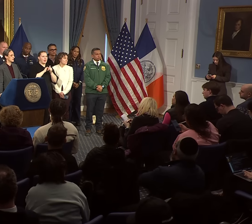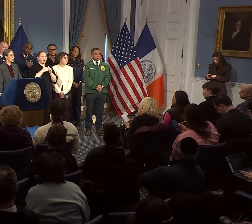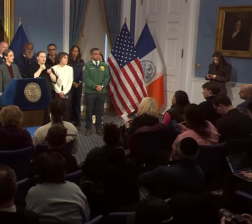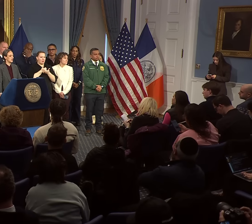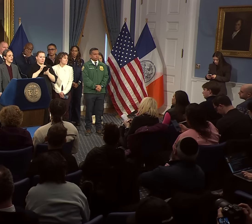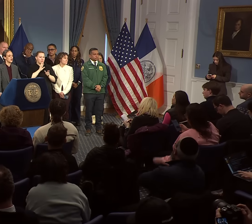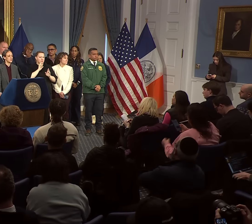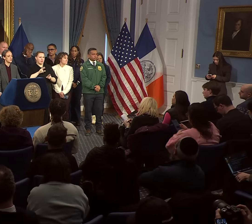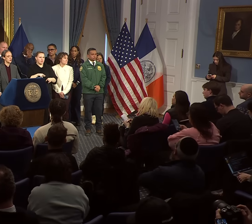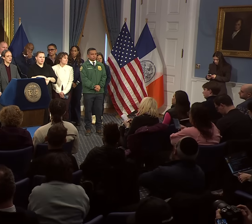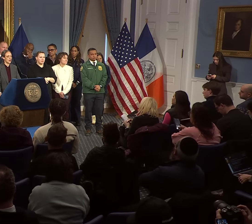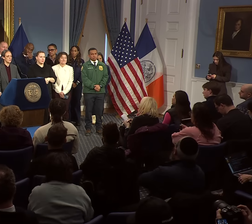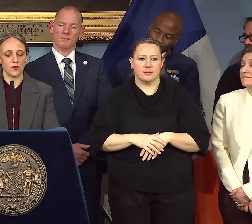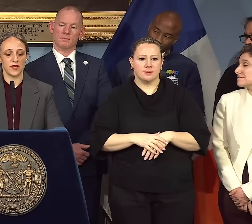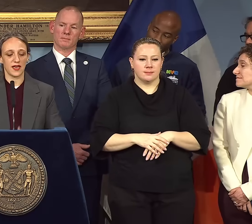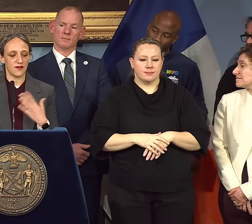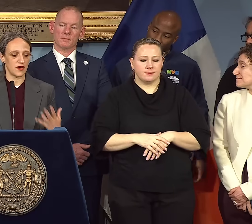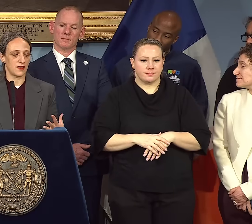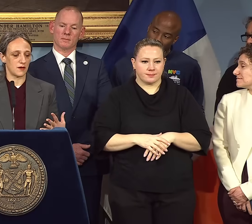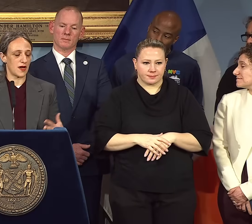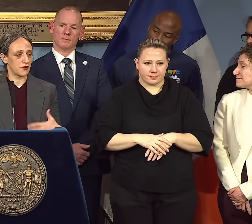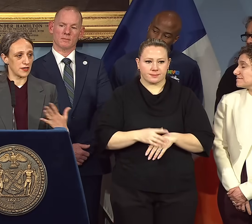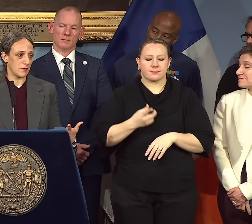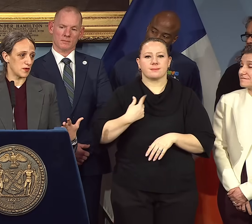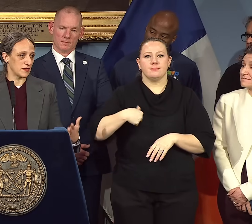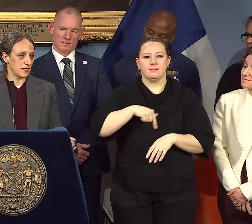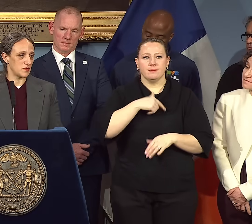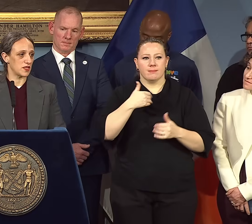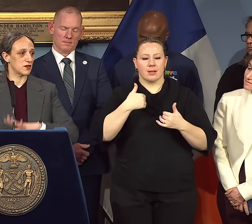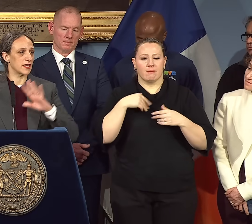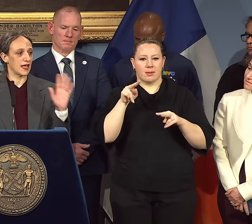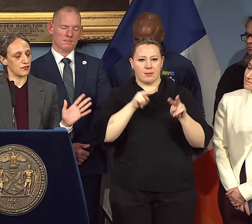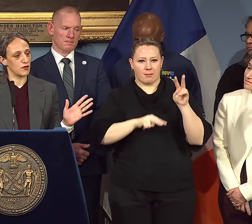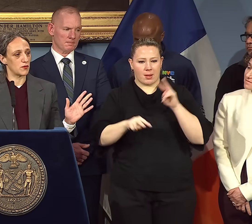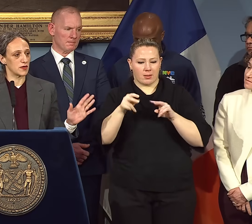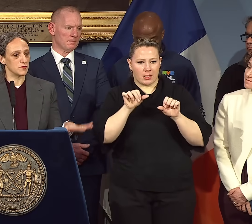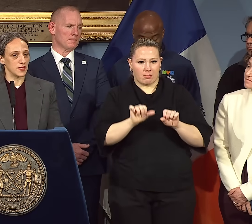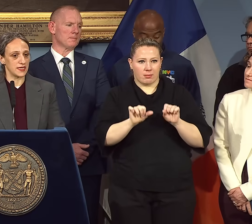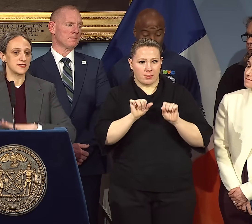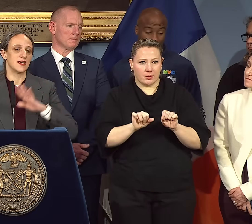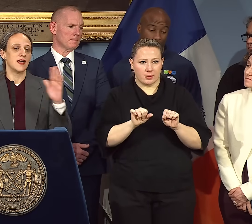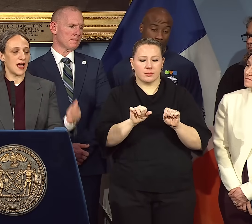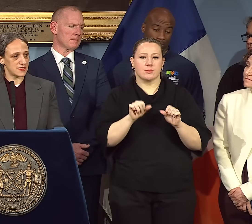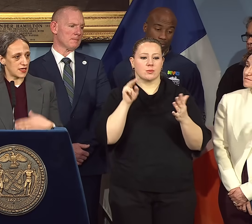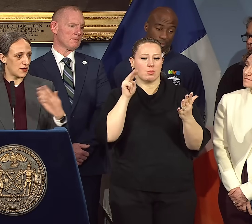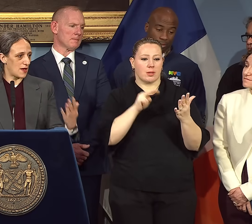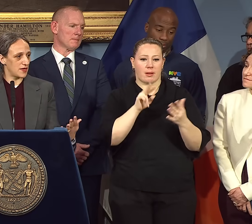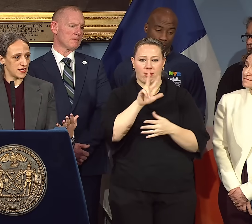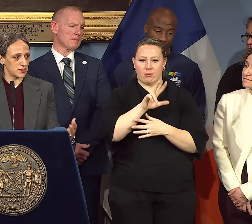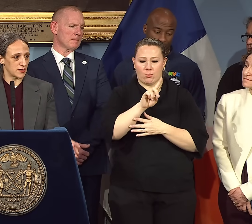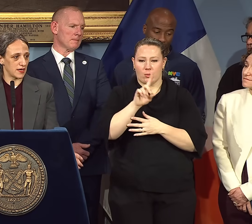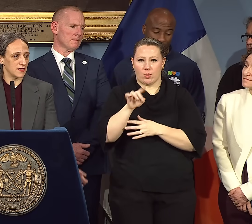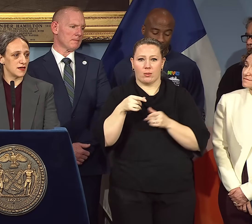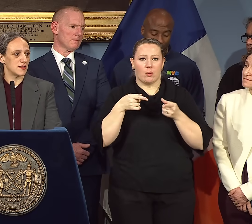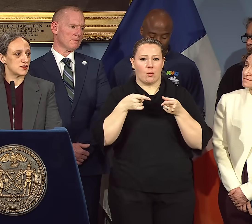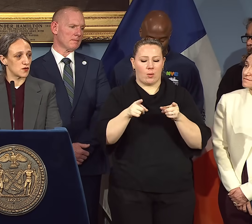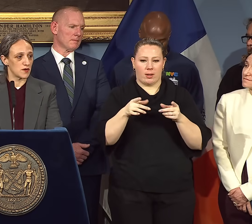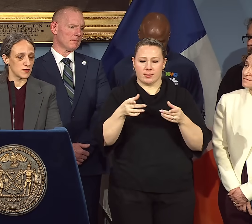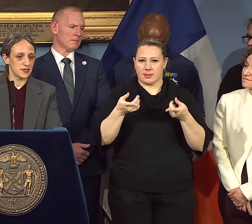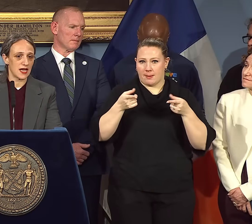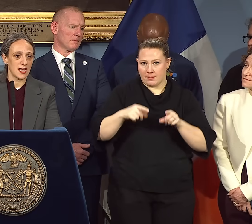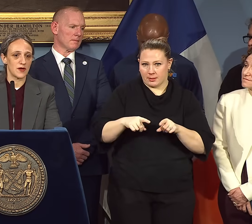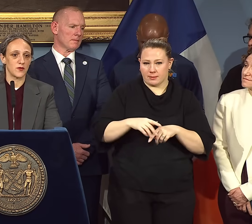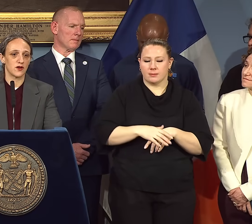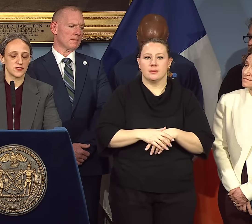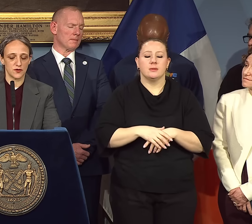to this storm. Okay, so we have a monitoring capability to be looking at 311 complaints as they are happening during the storm